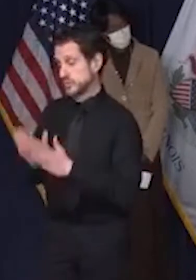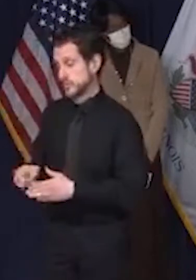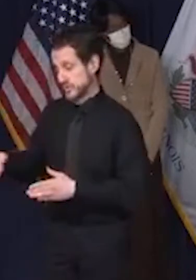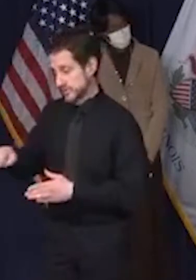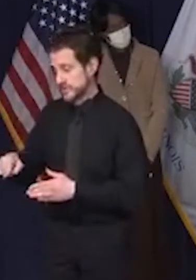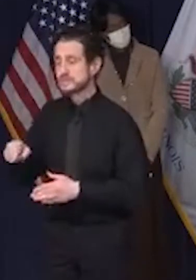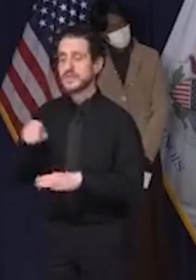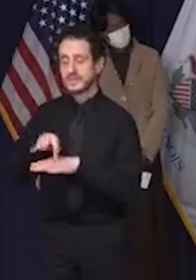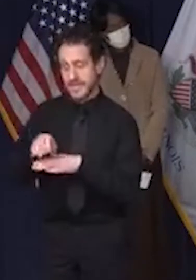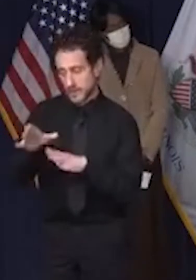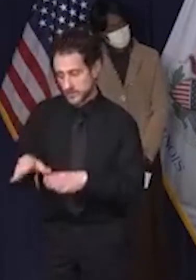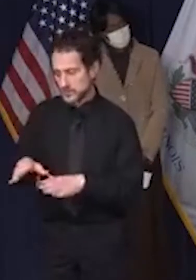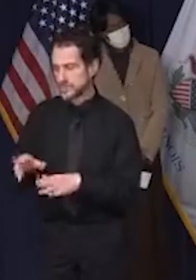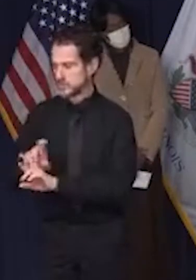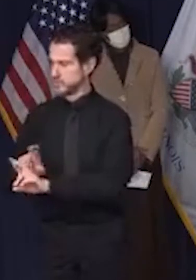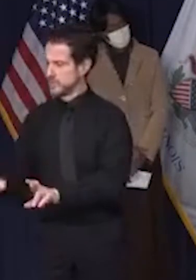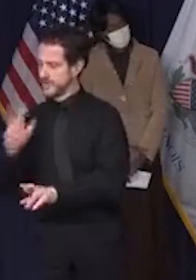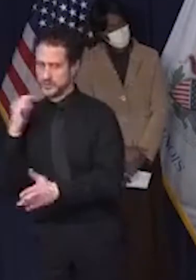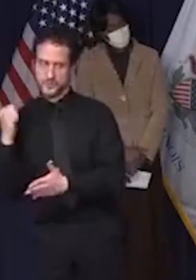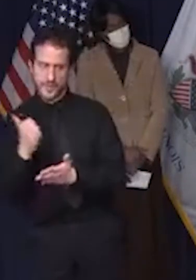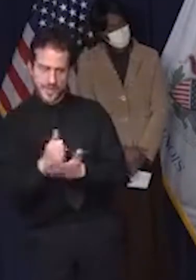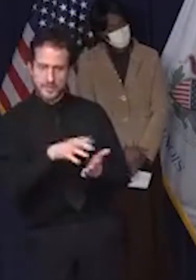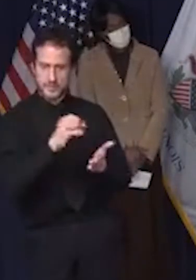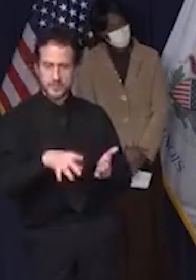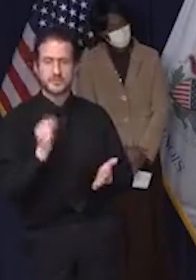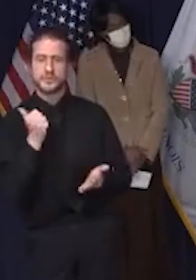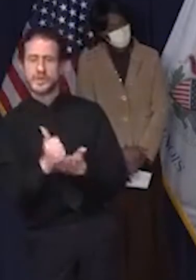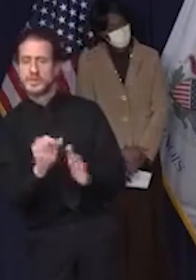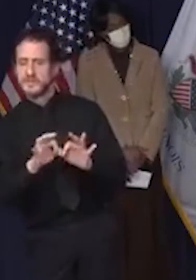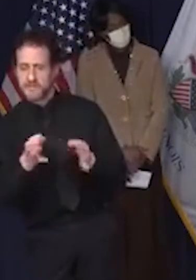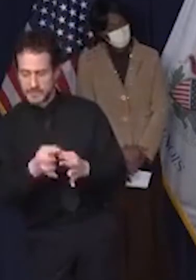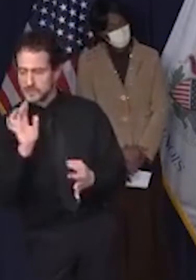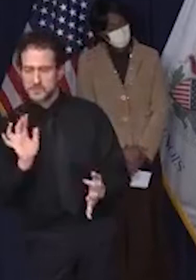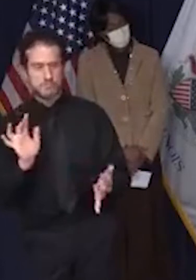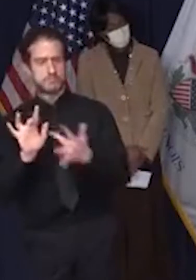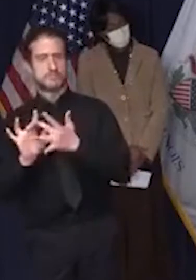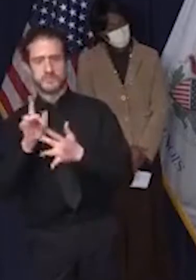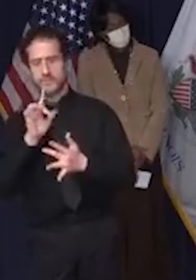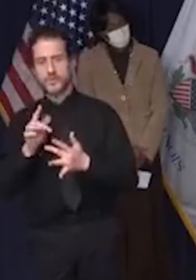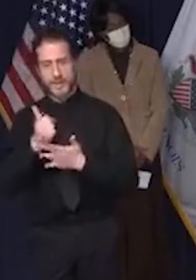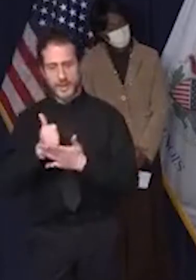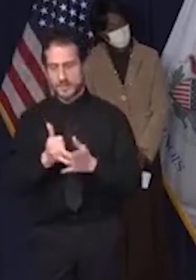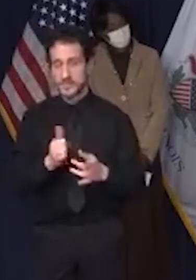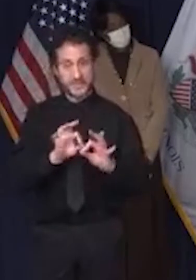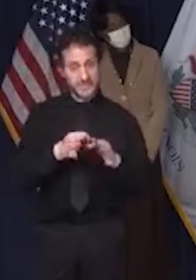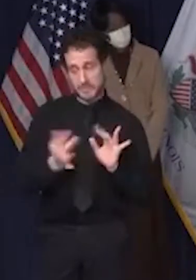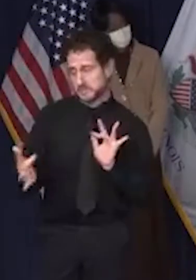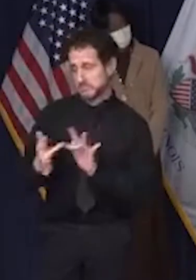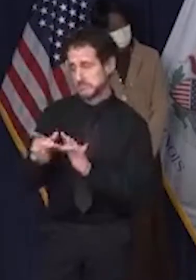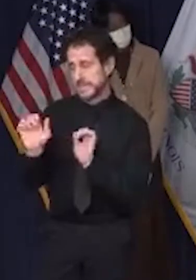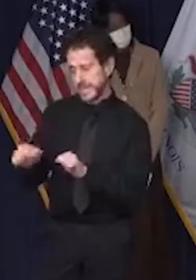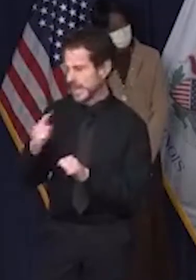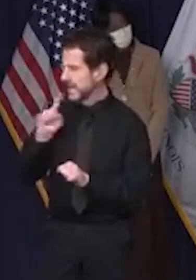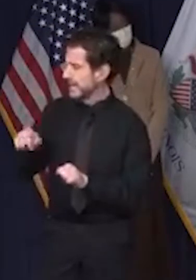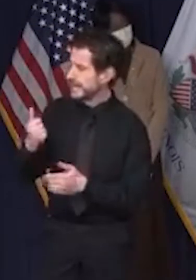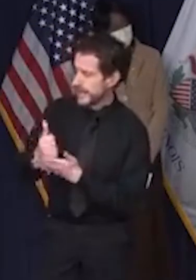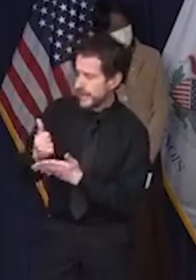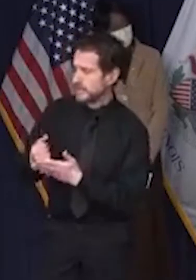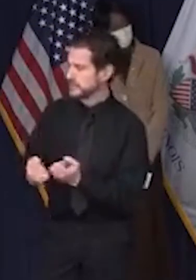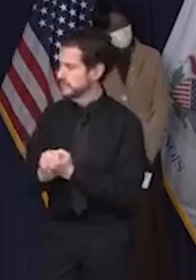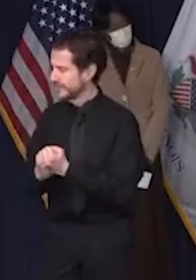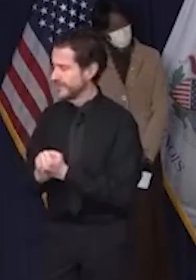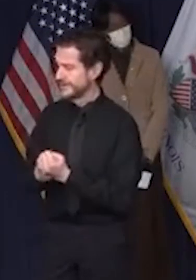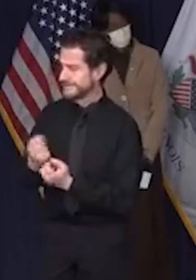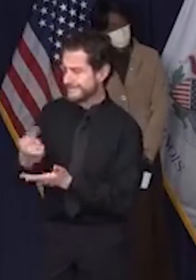for students and their families to reach out for assistance at any time. We've had more than 400 of our students participate in